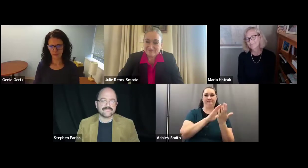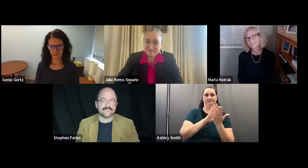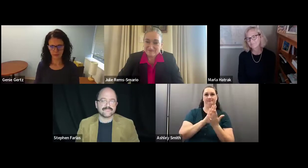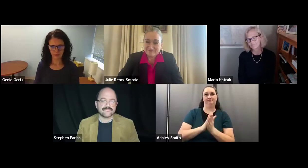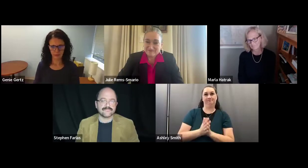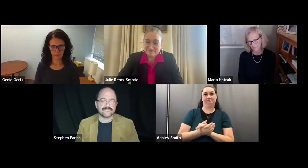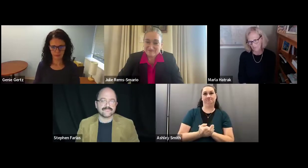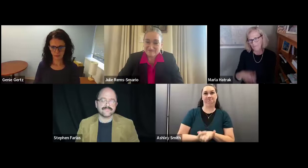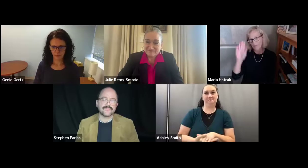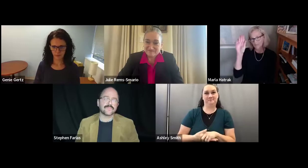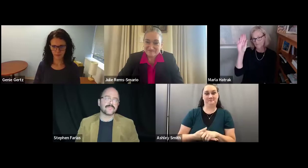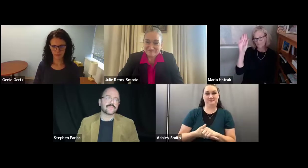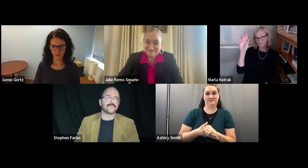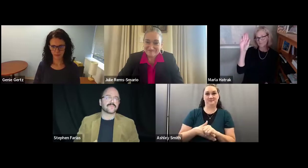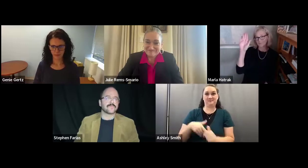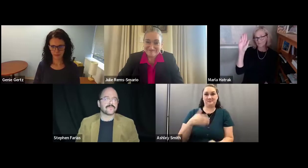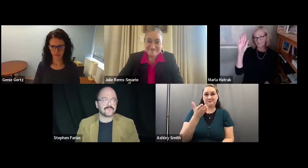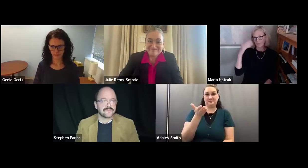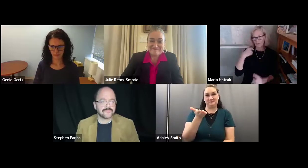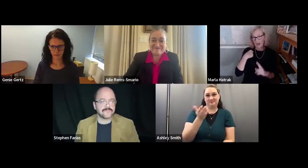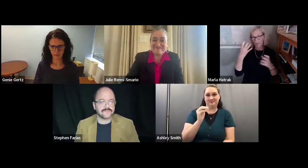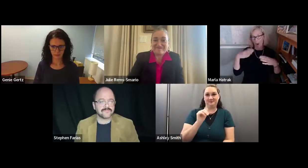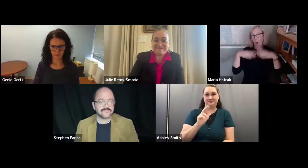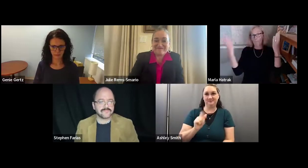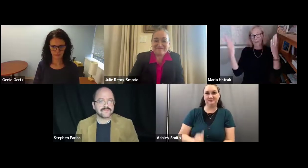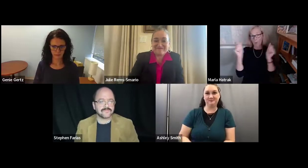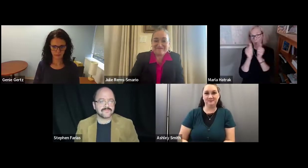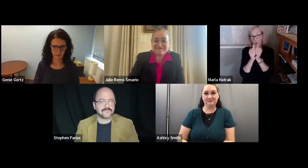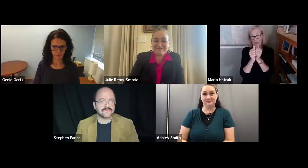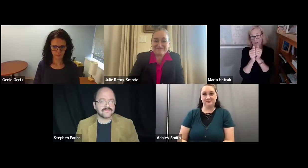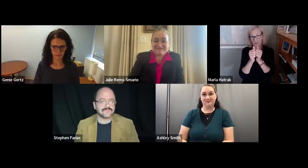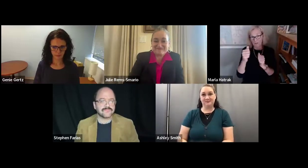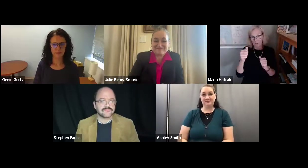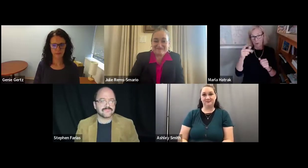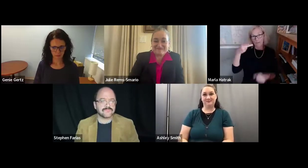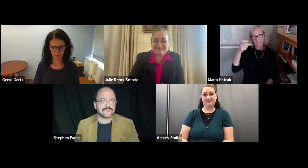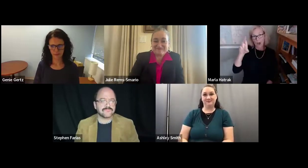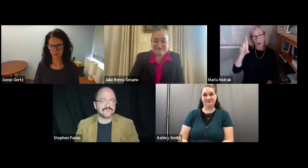is causing the schools for the deaf to be reduced in size.